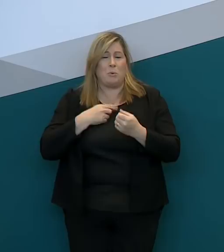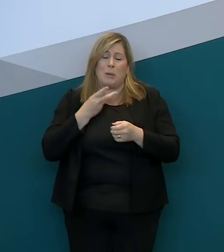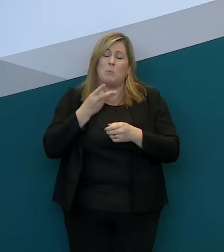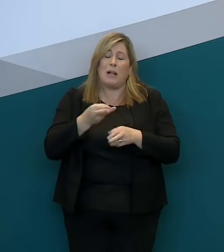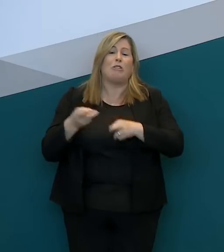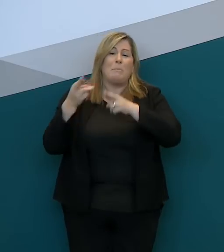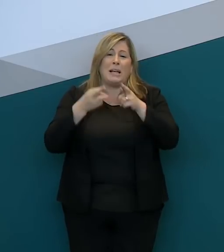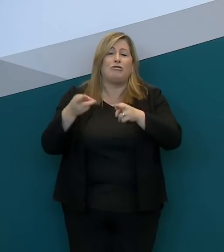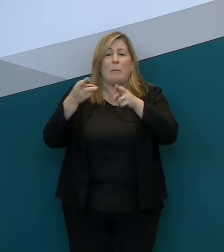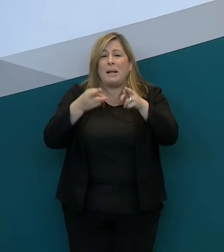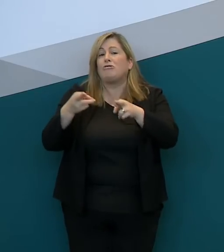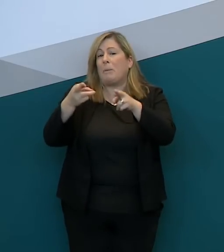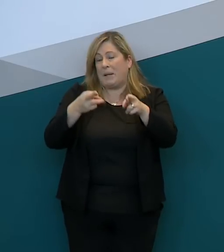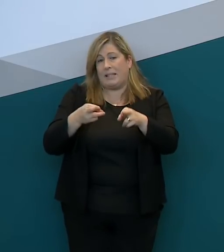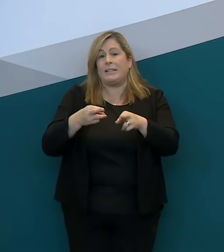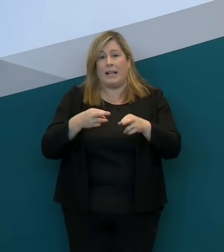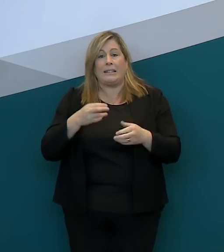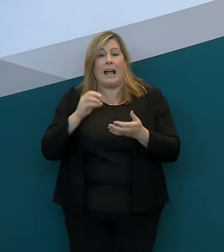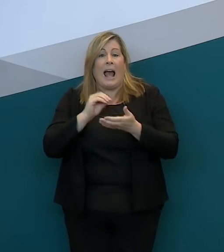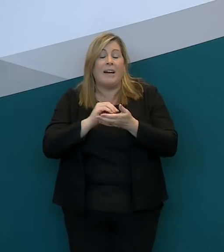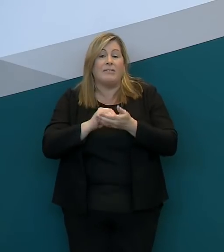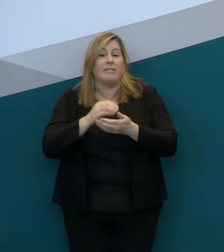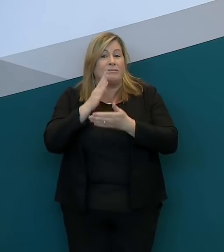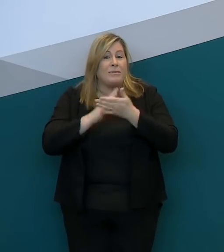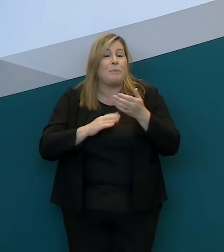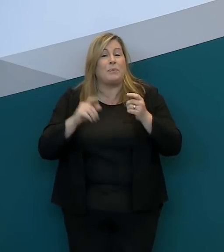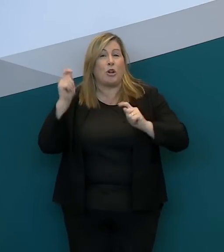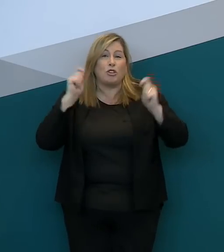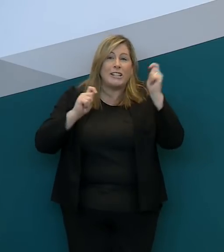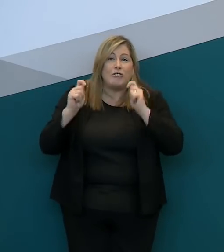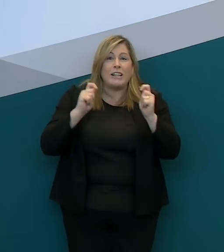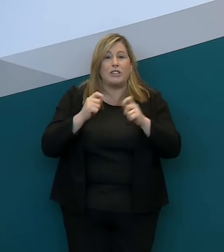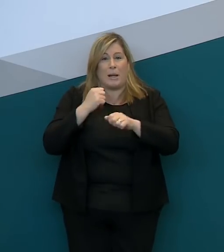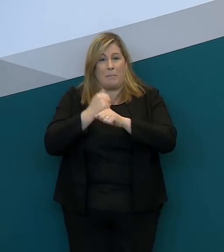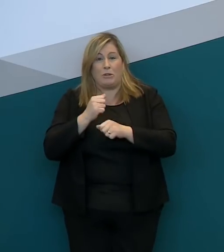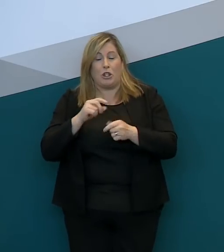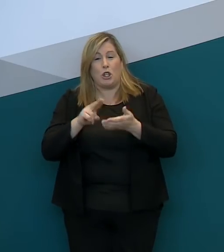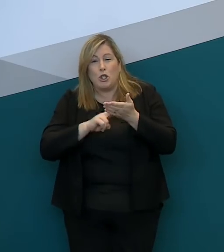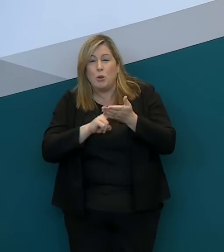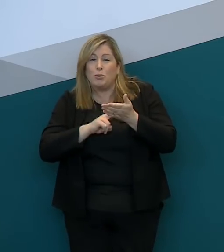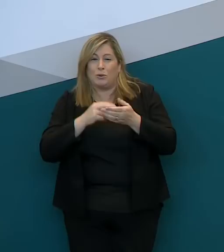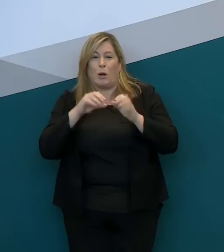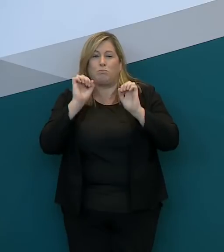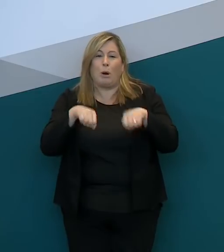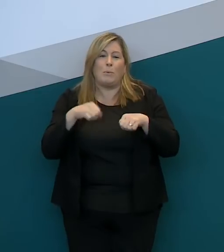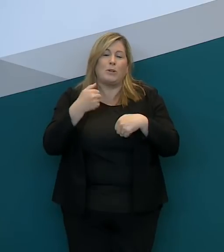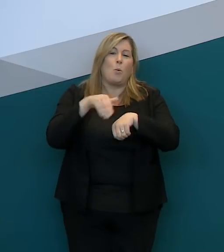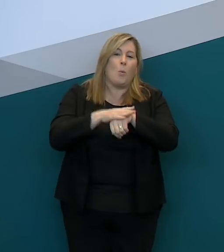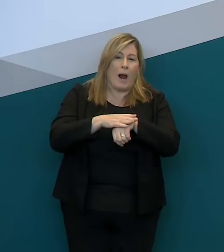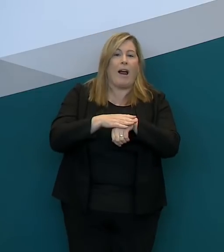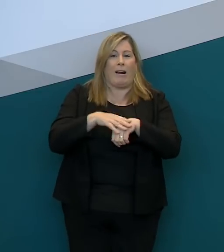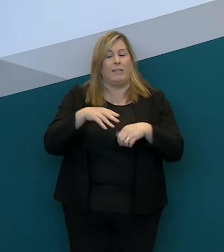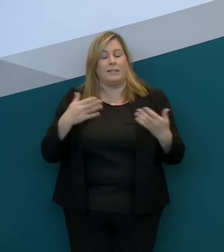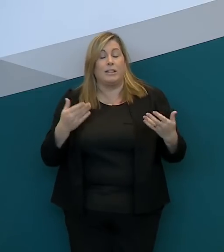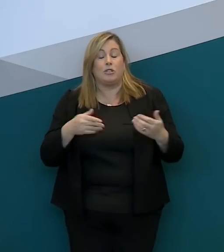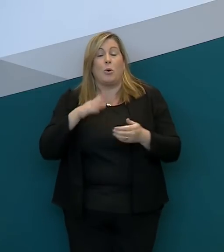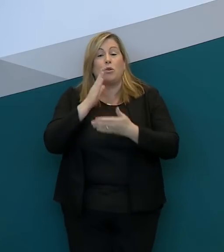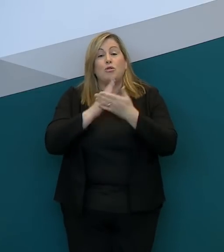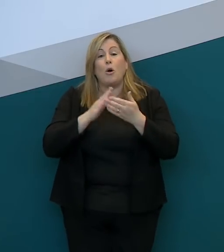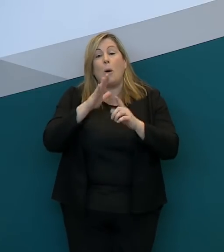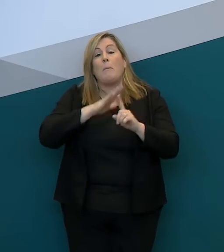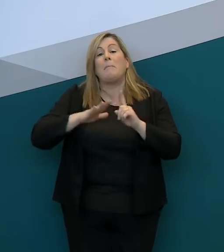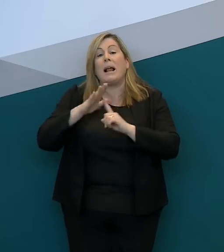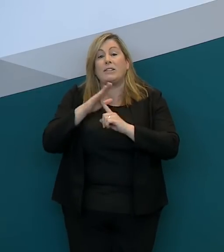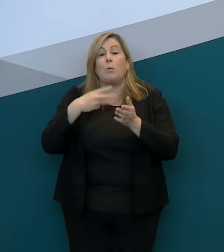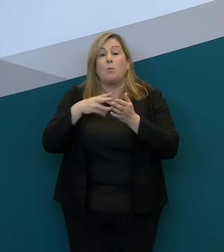communications and give consideration to the kinds of settings in which we think the use of these kinds of face coverings will be important. So it will be places where, as we